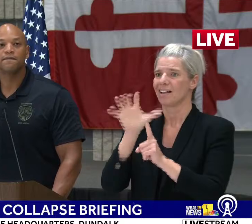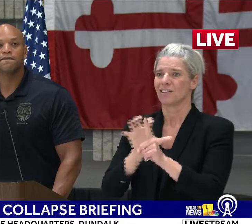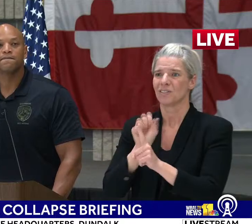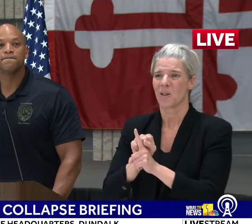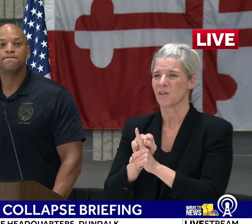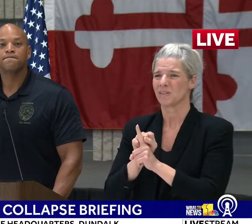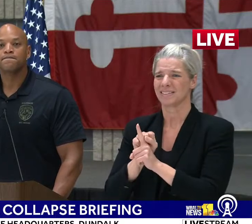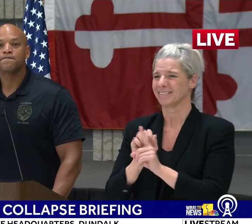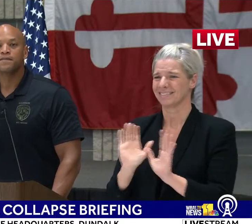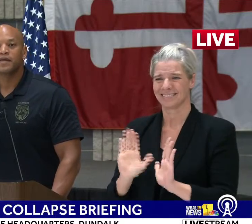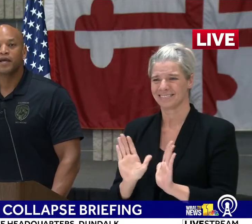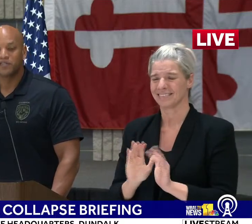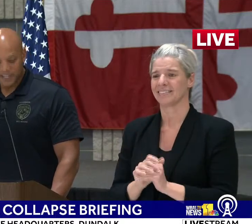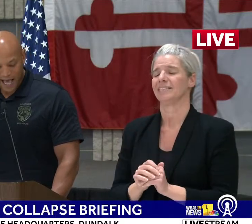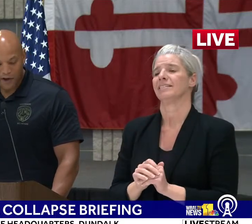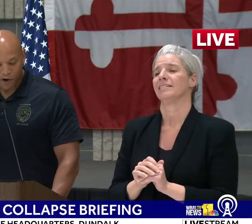City.